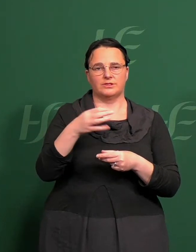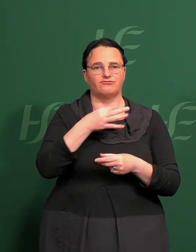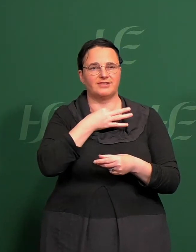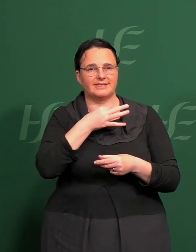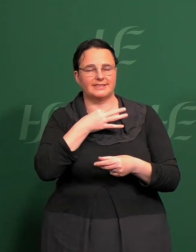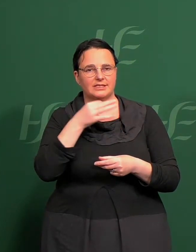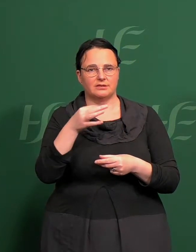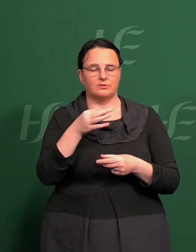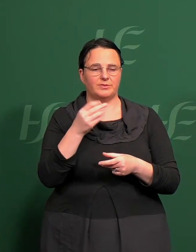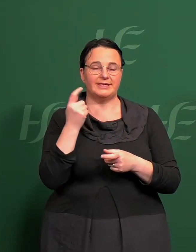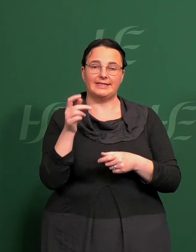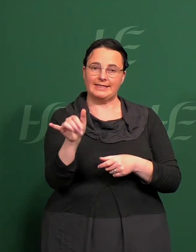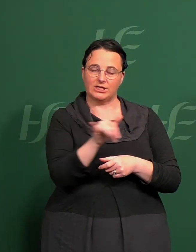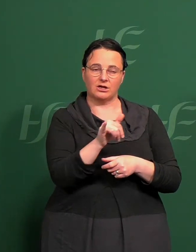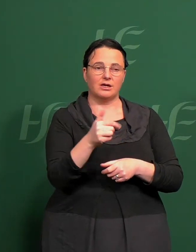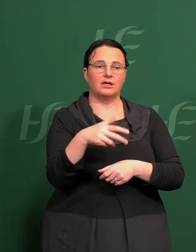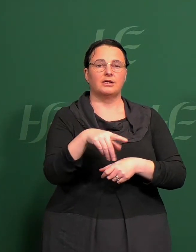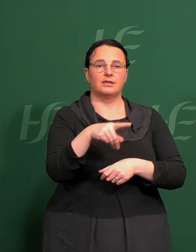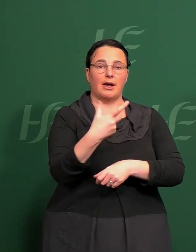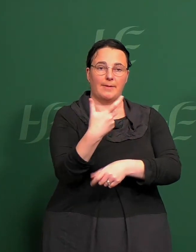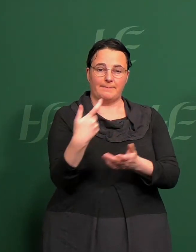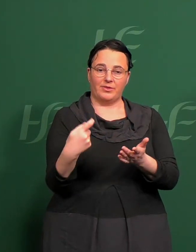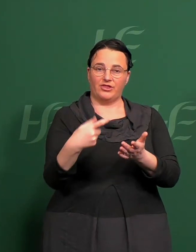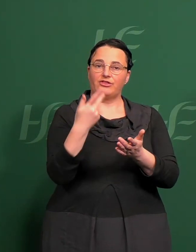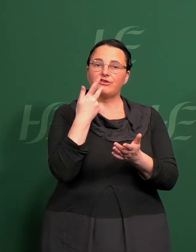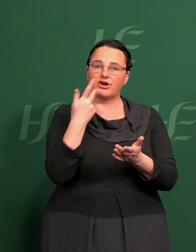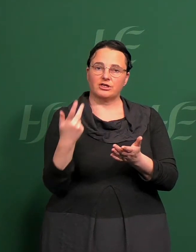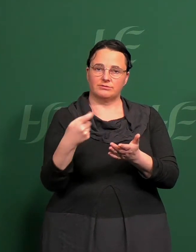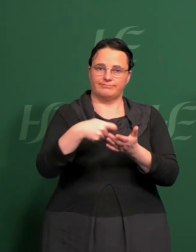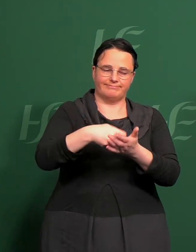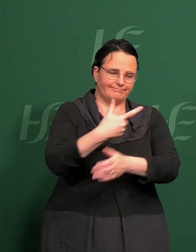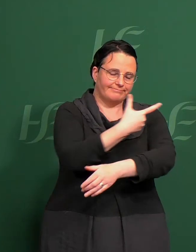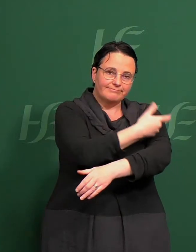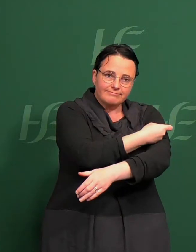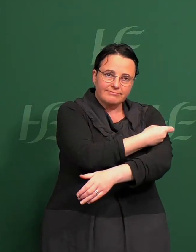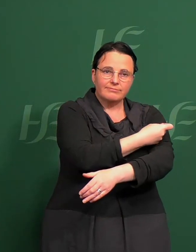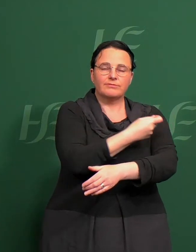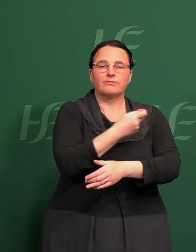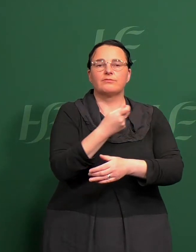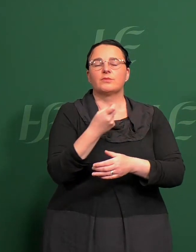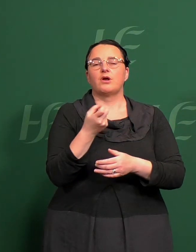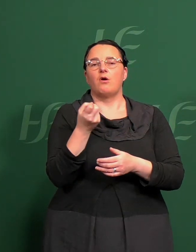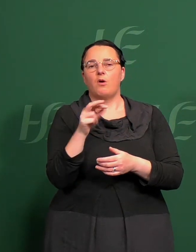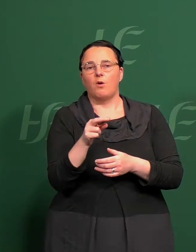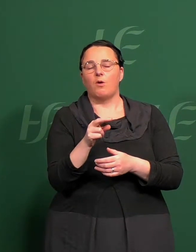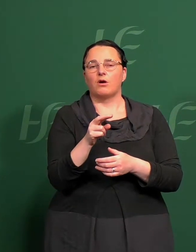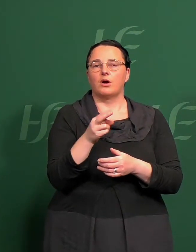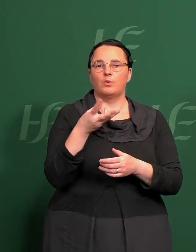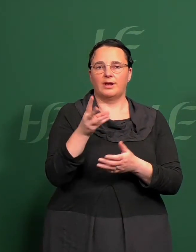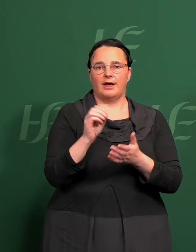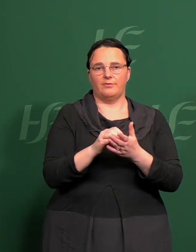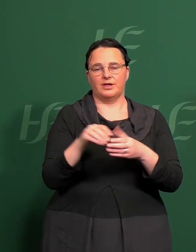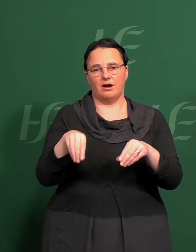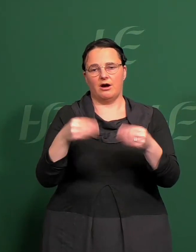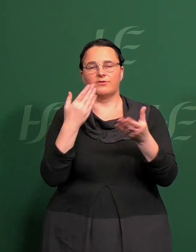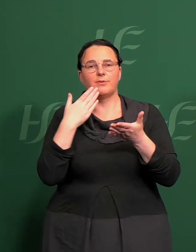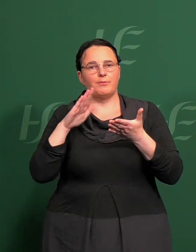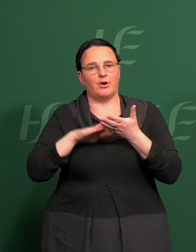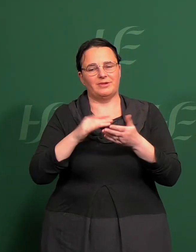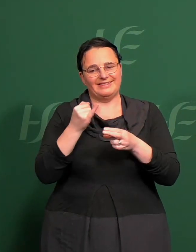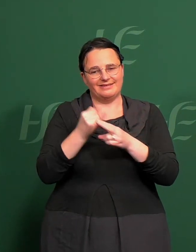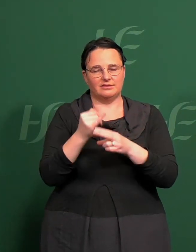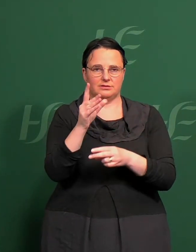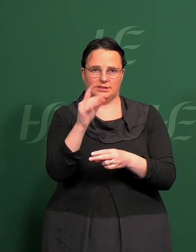given either A, a booster vaccination completed or their additional dose, or B, have been offered an appointment in